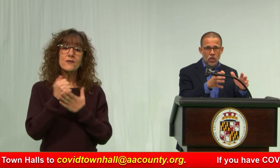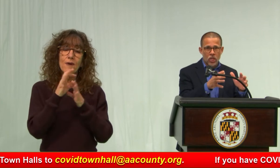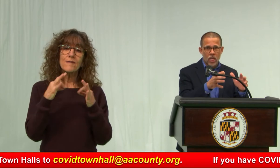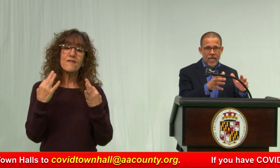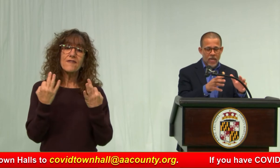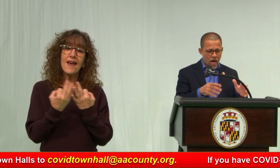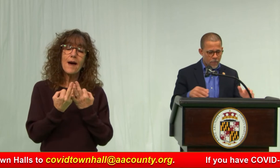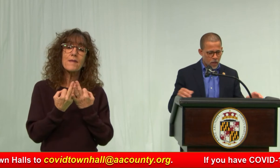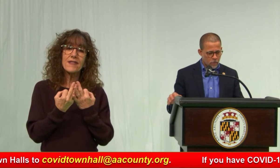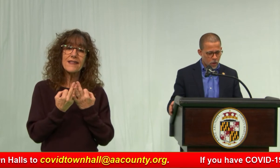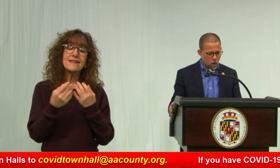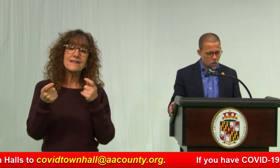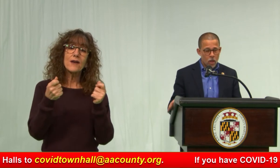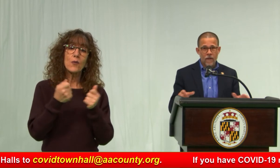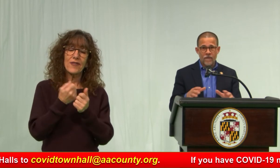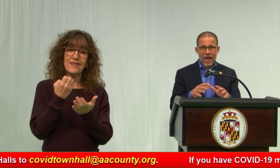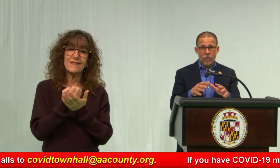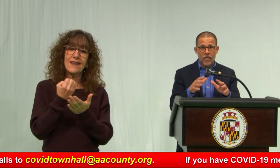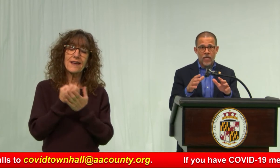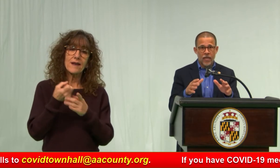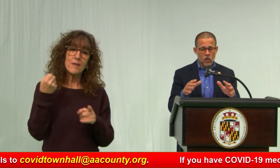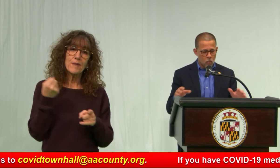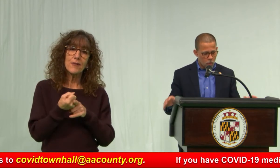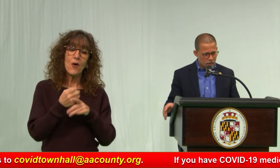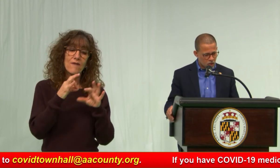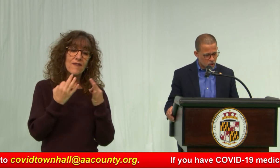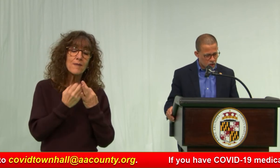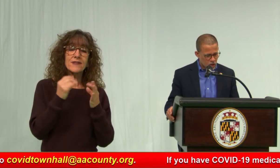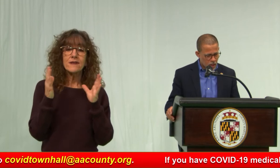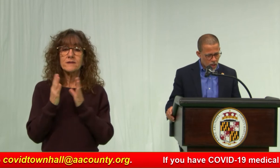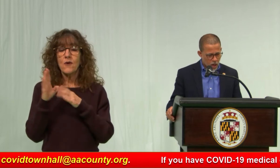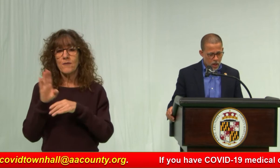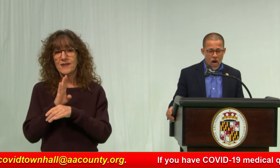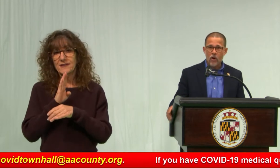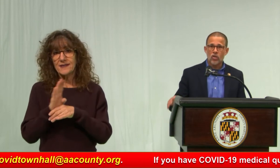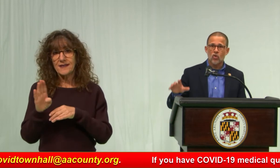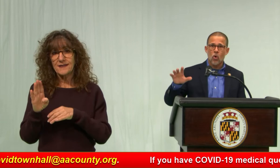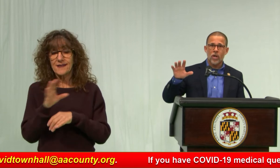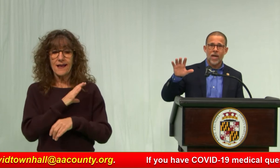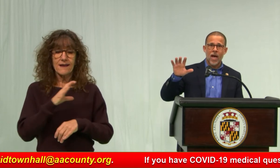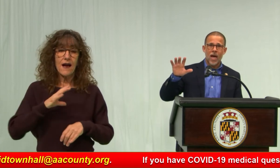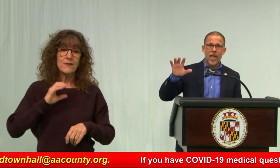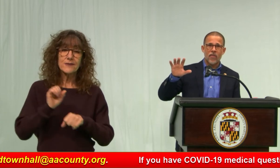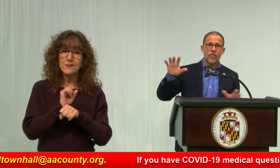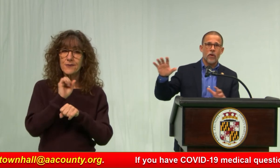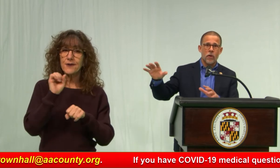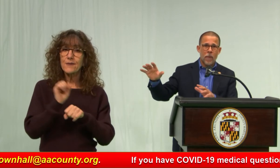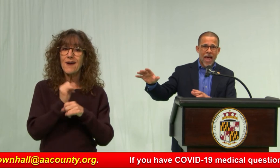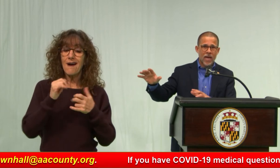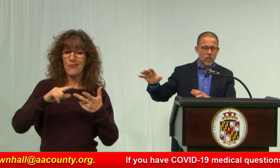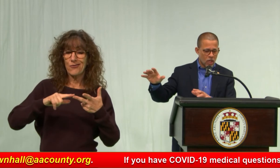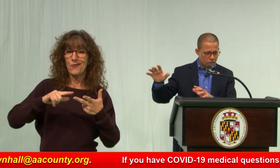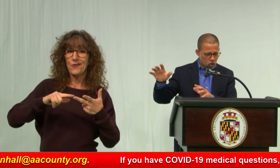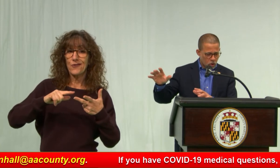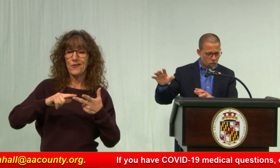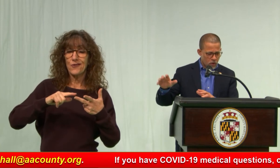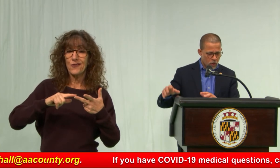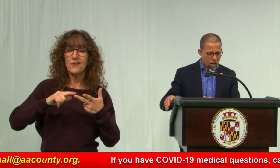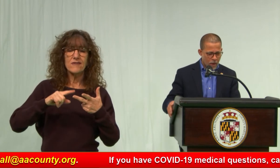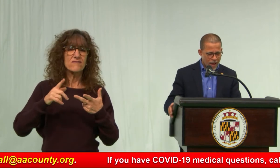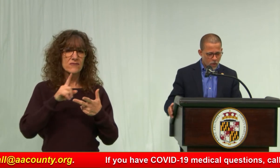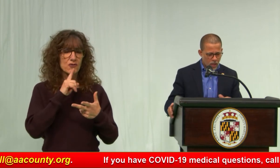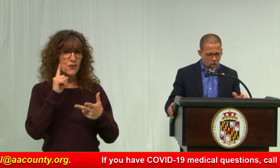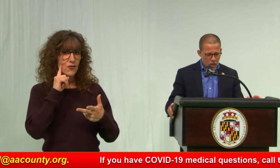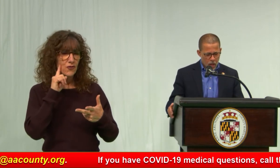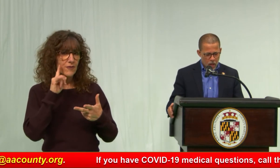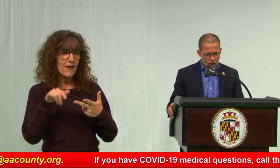families cushion the economic blow, families and small businesses. Congress is working on a third package that I'm sure you've heard a